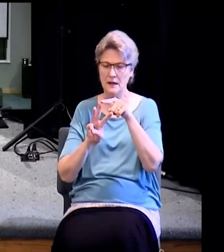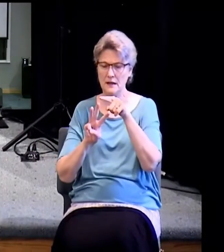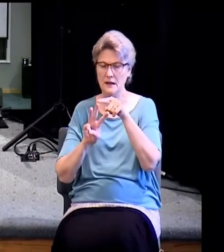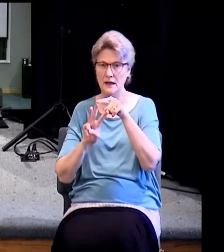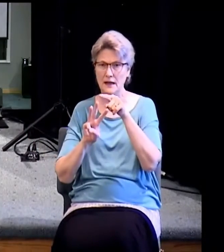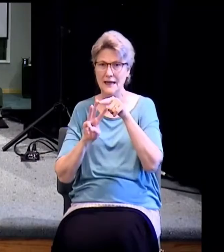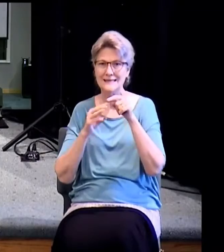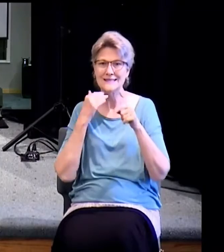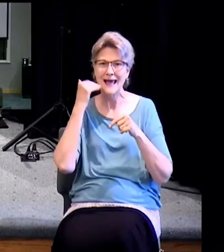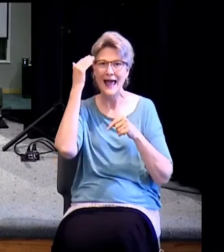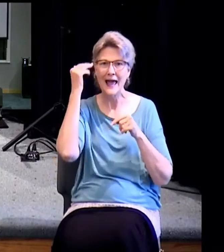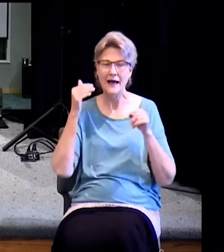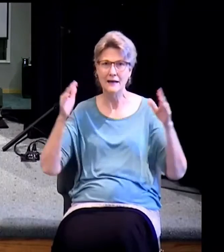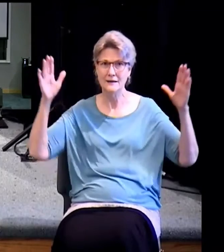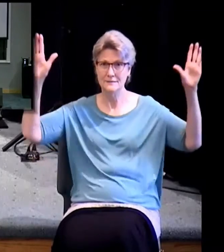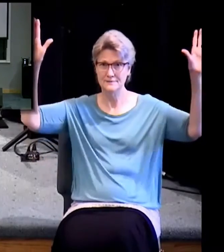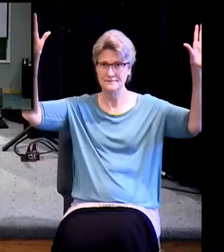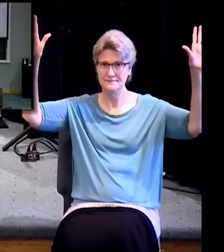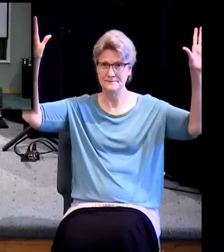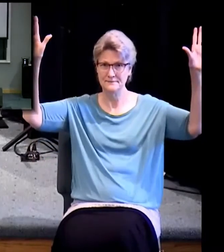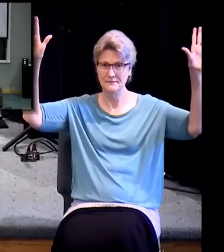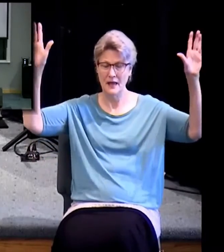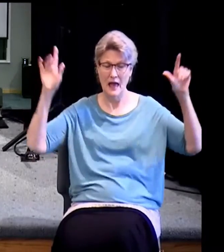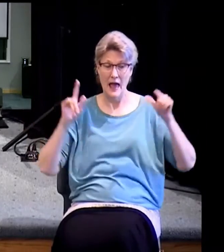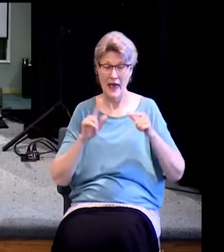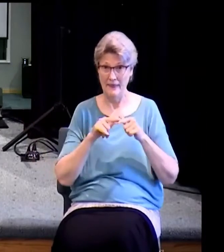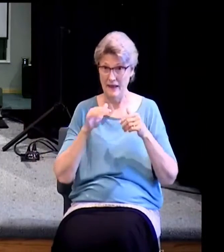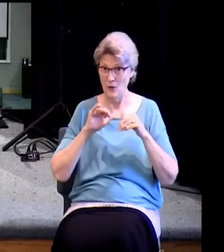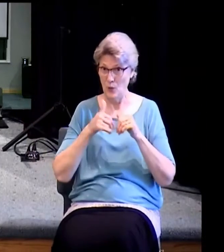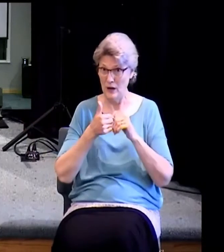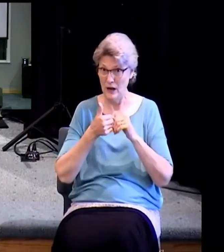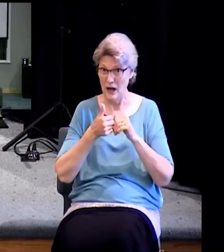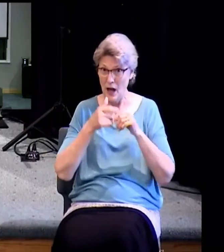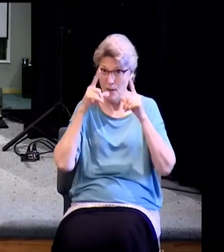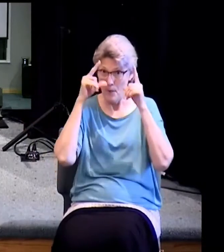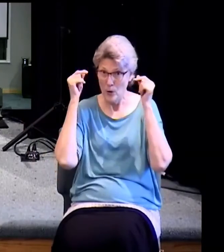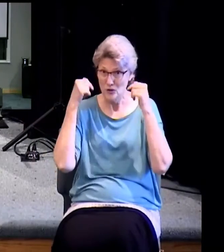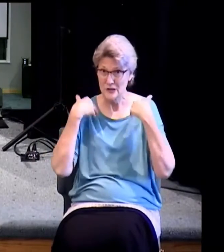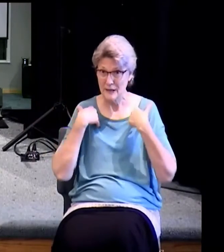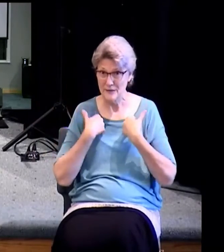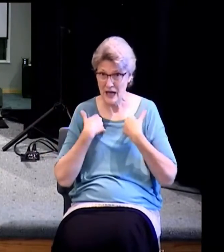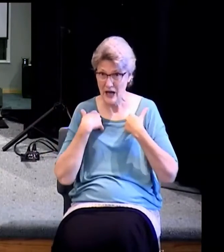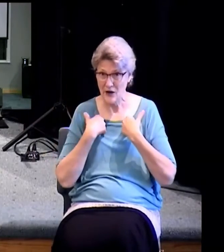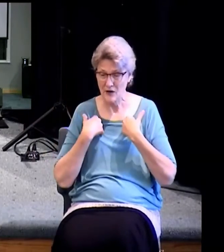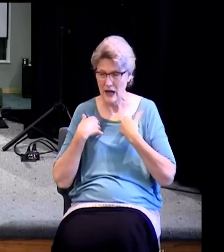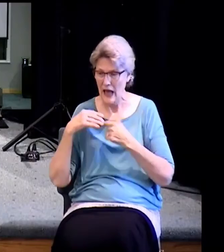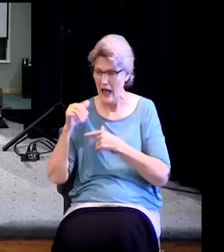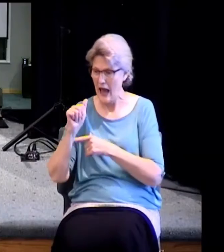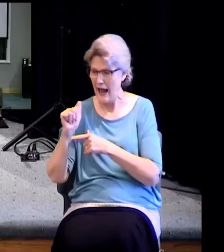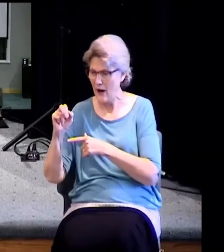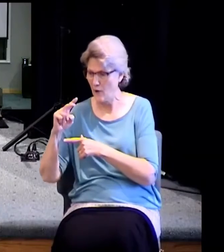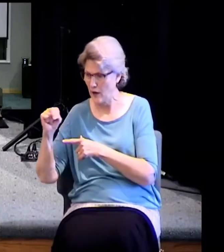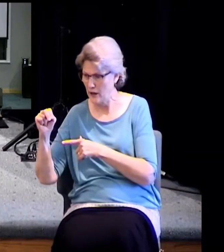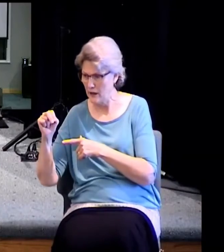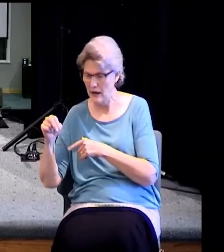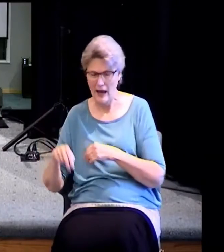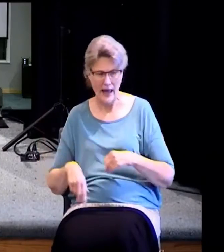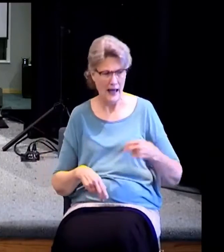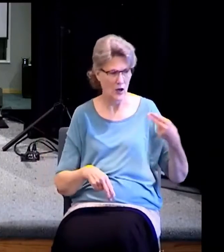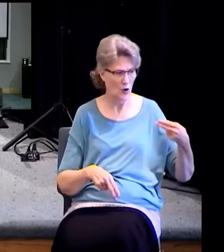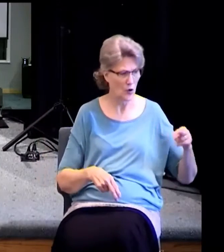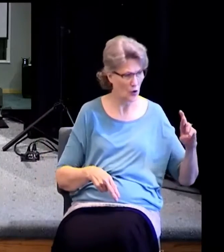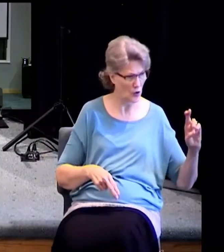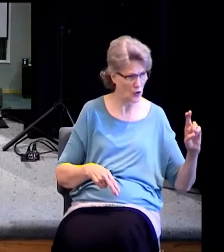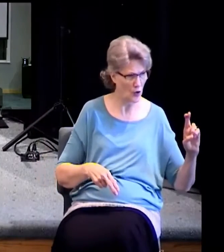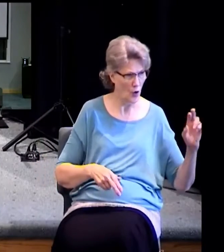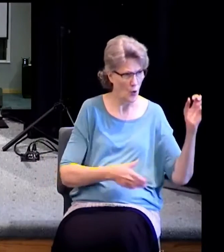come alongside and would lift his hands. I've heard it referred to as a sign of